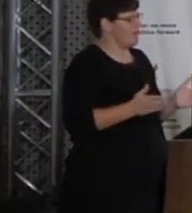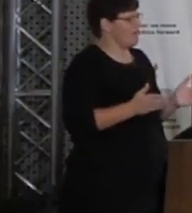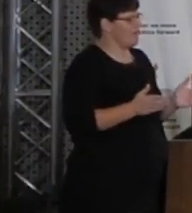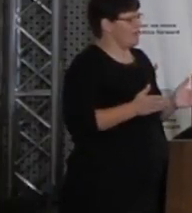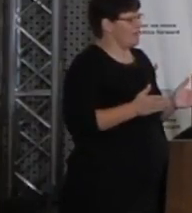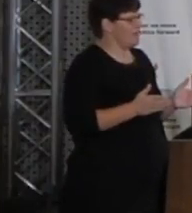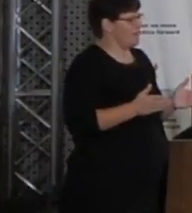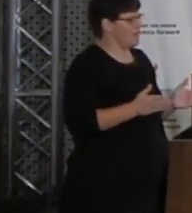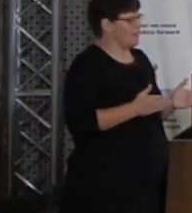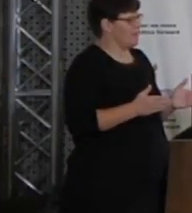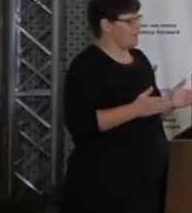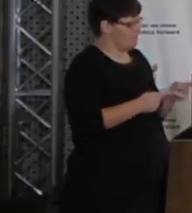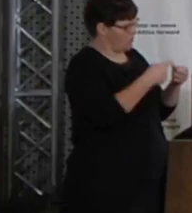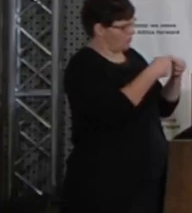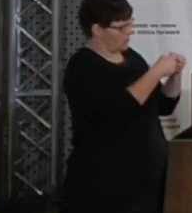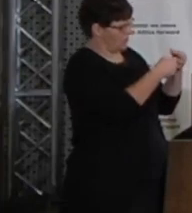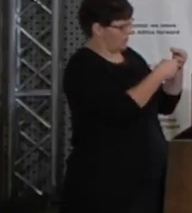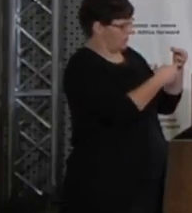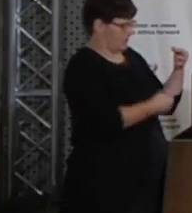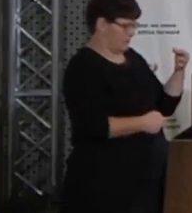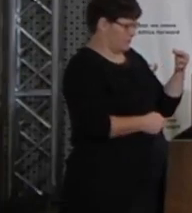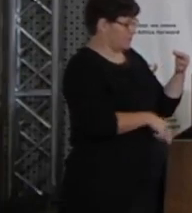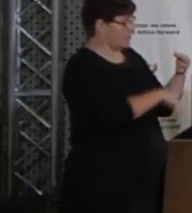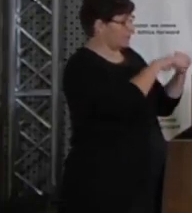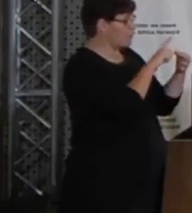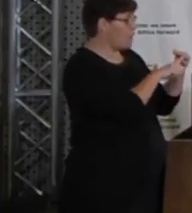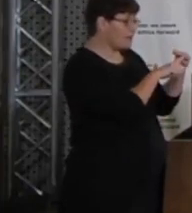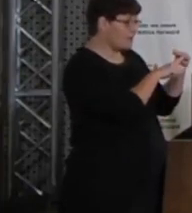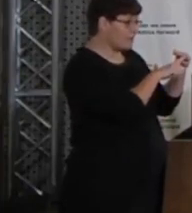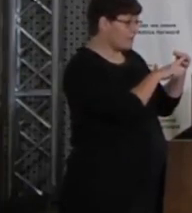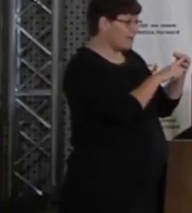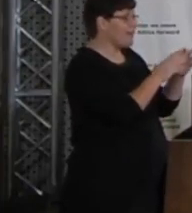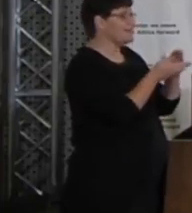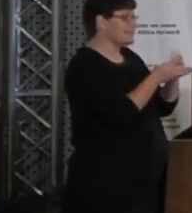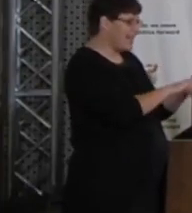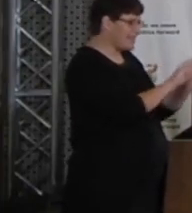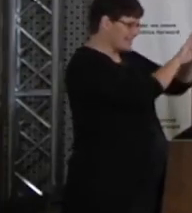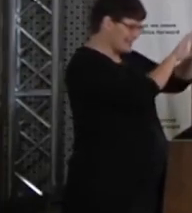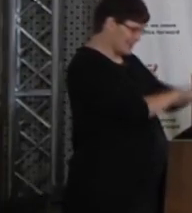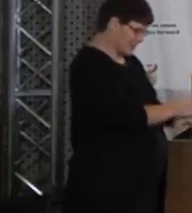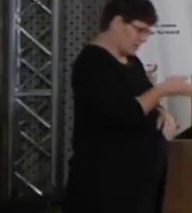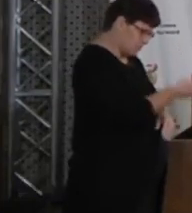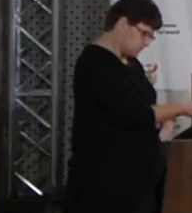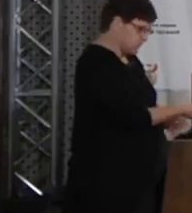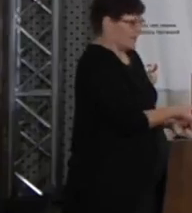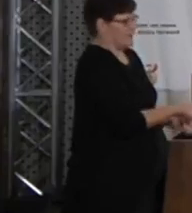three issues. One of them is issuing death certificates.